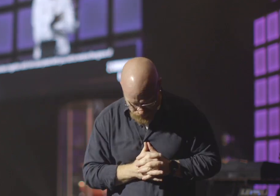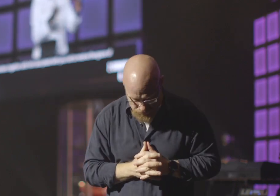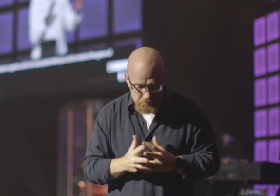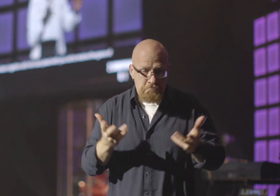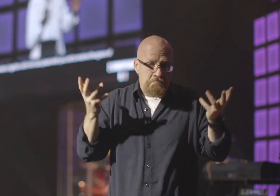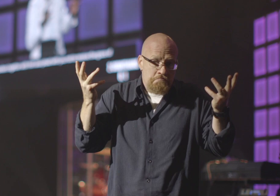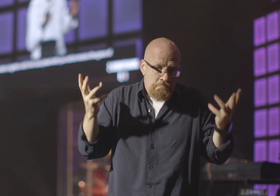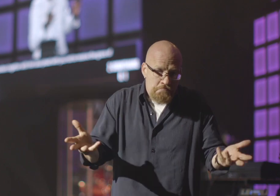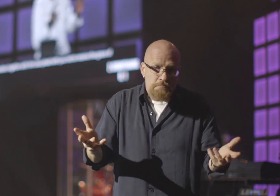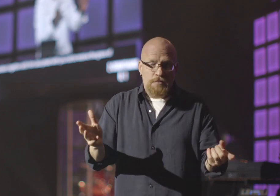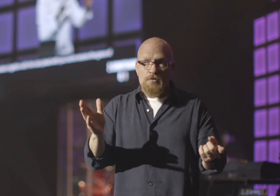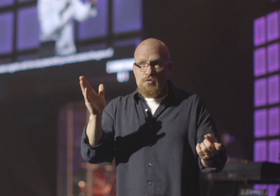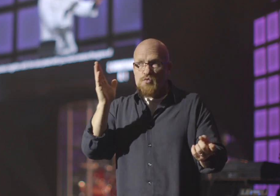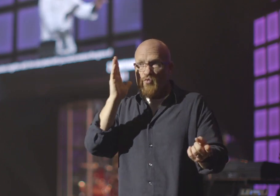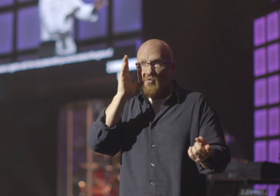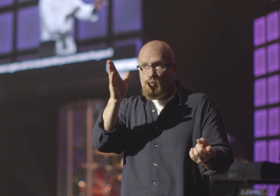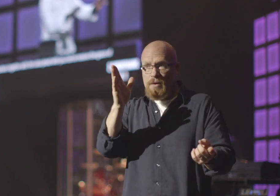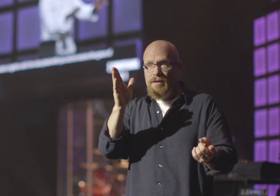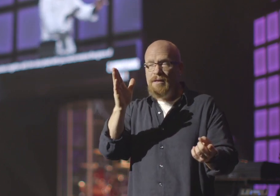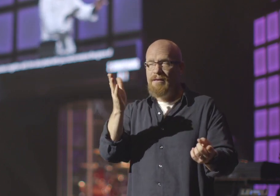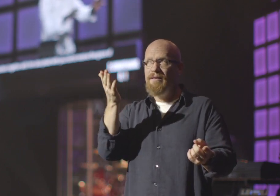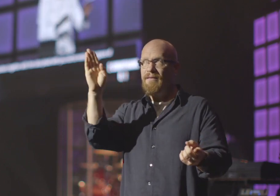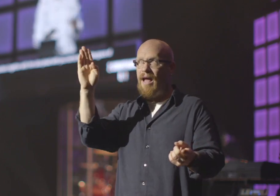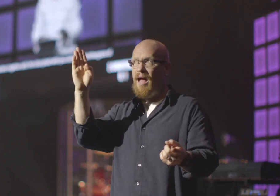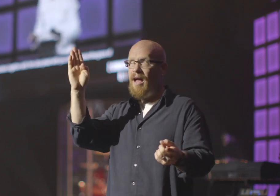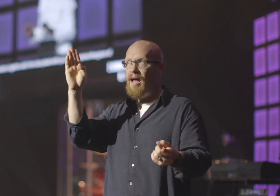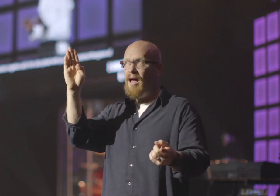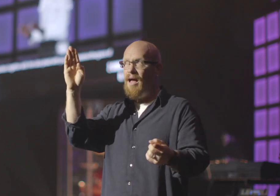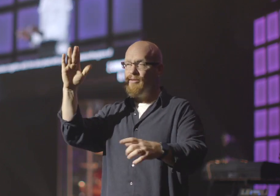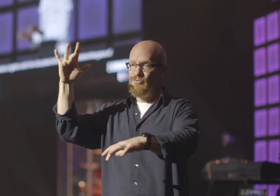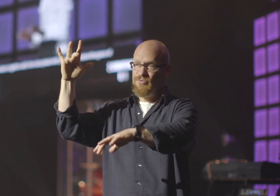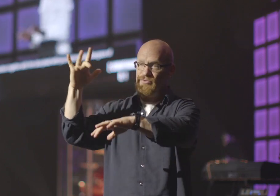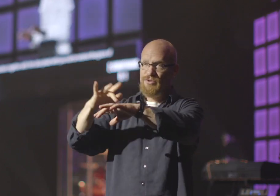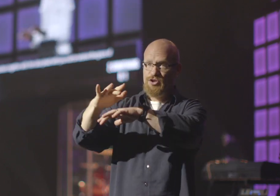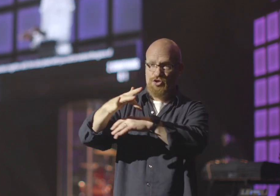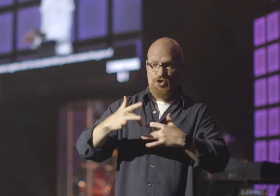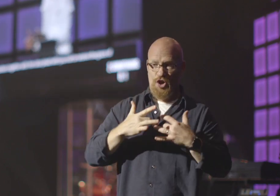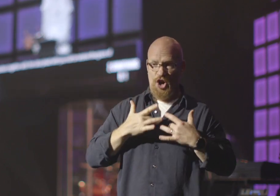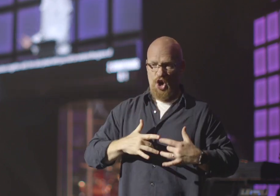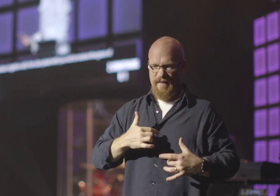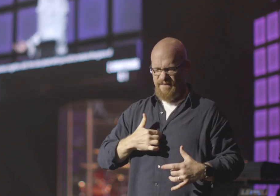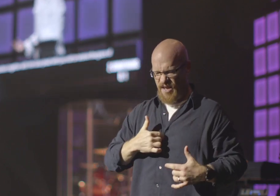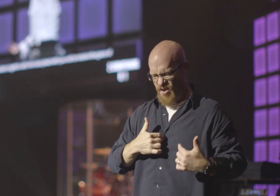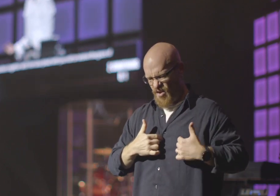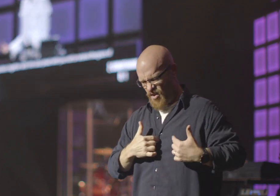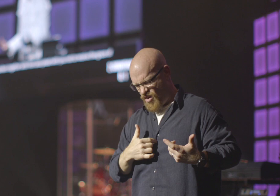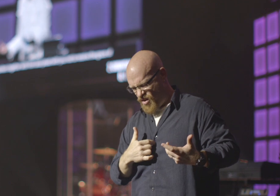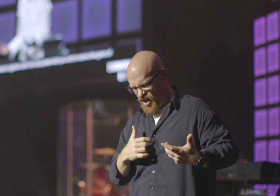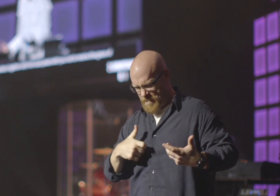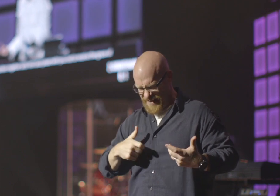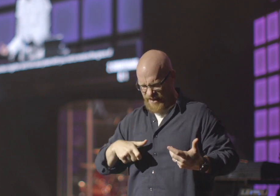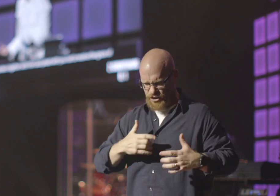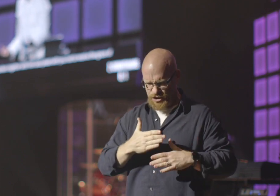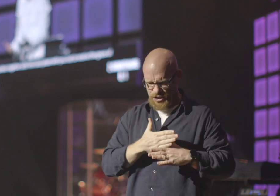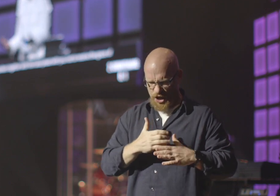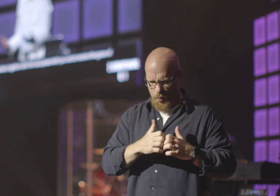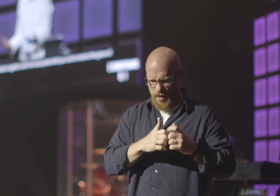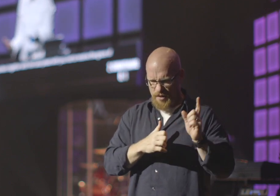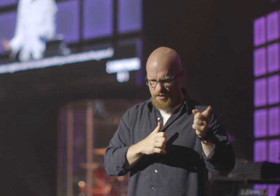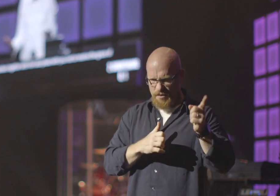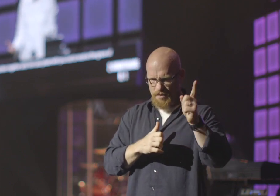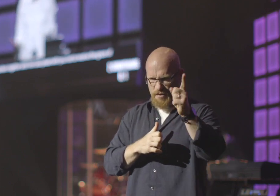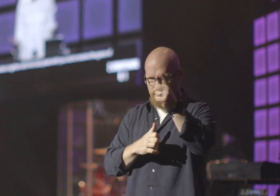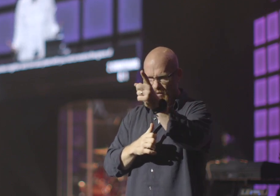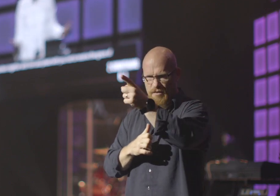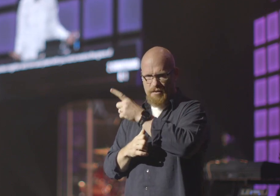that God has placed on your heart for you to share your story, use